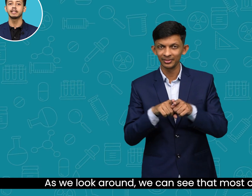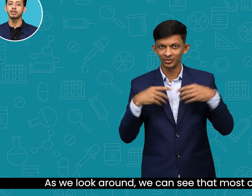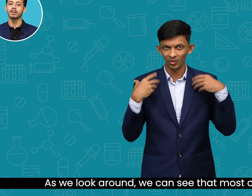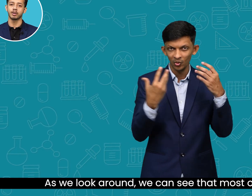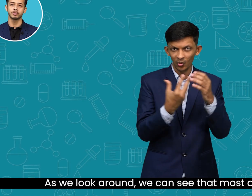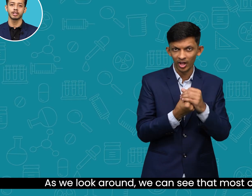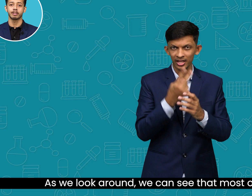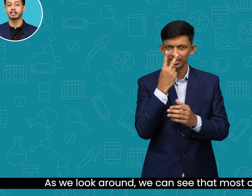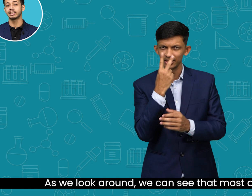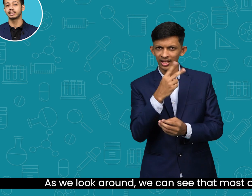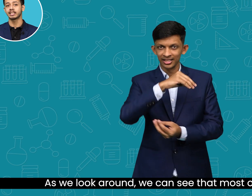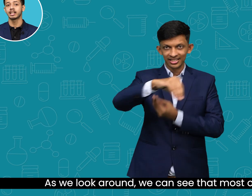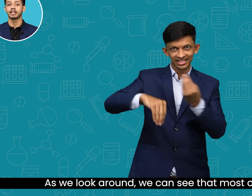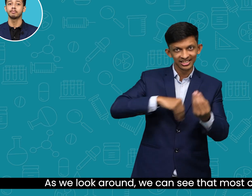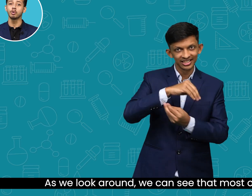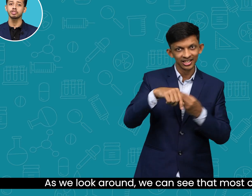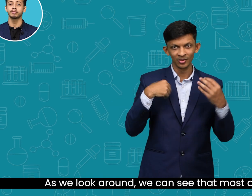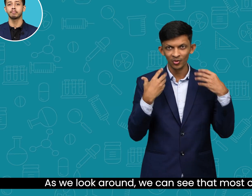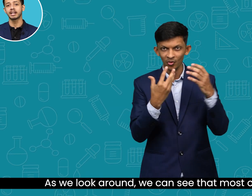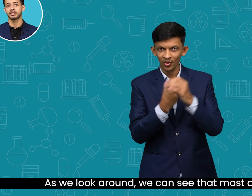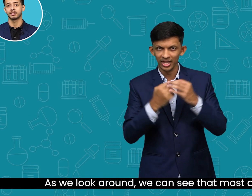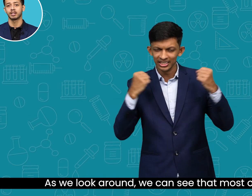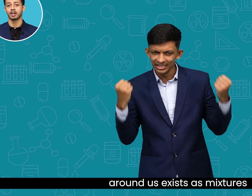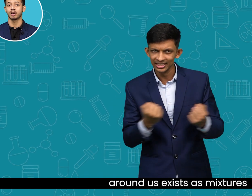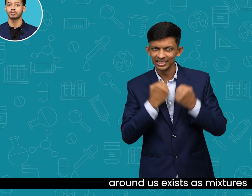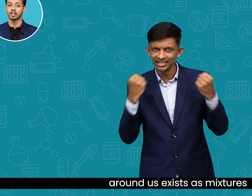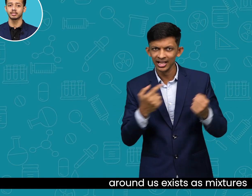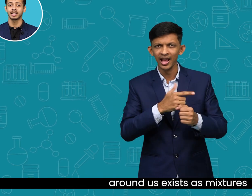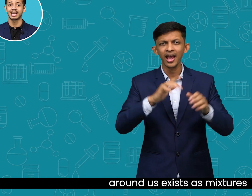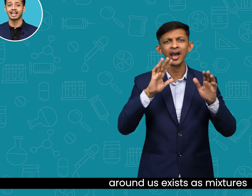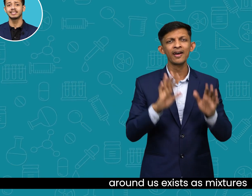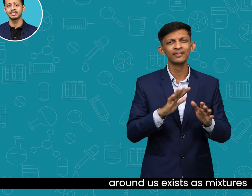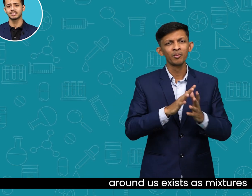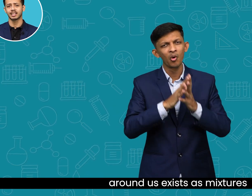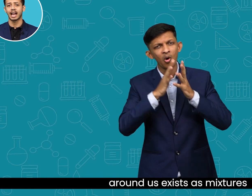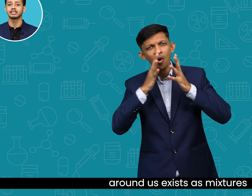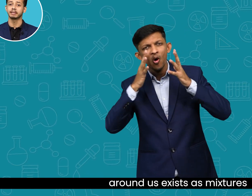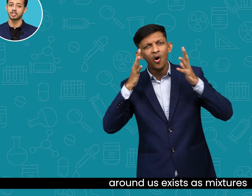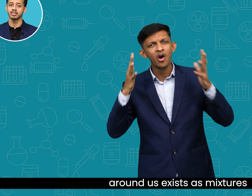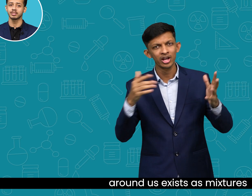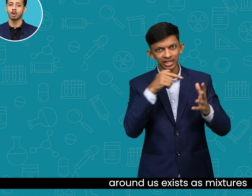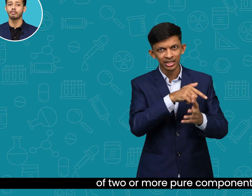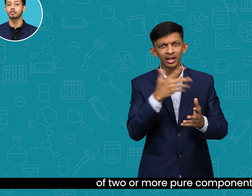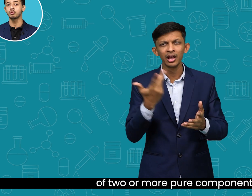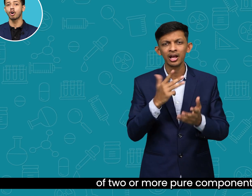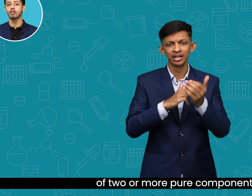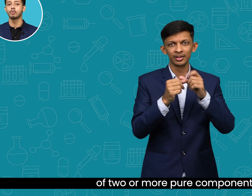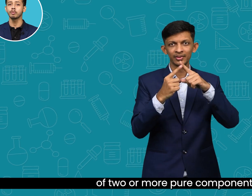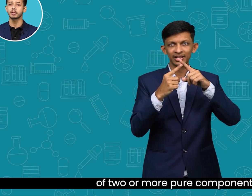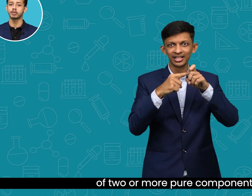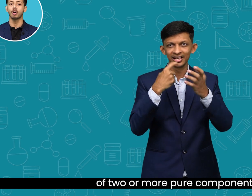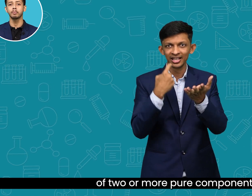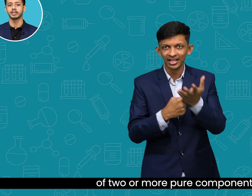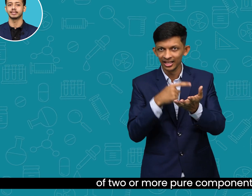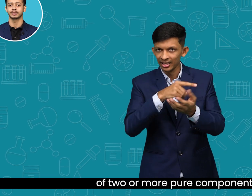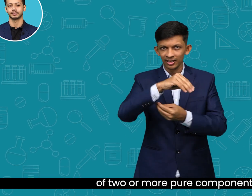As we look around, we can see that most of the matter around us exists as mixtures of two or more